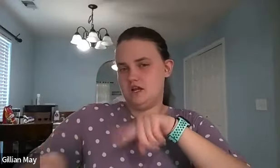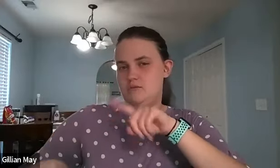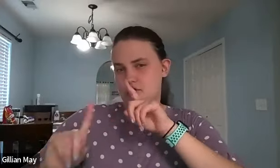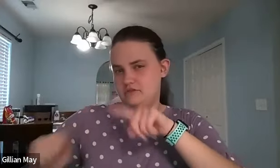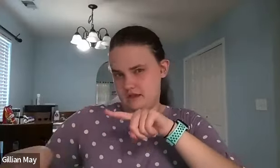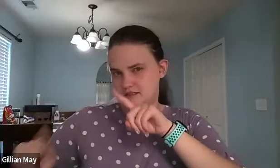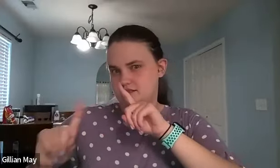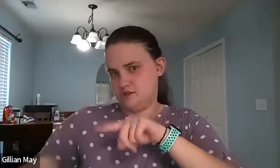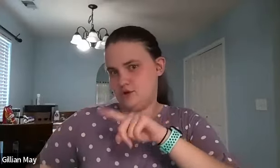of go both as is. So